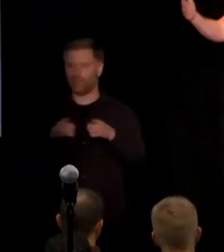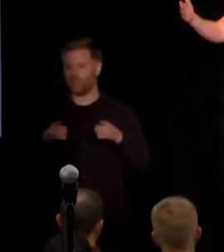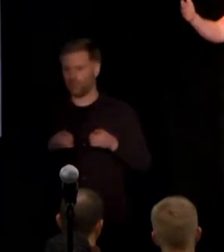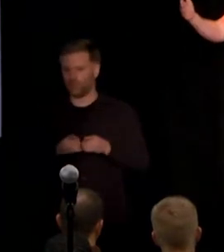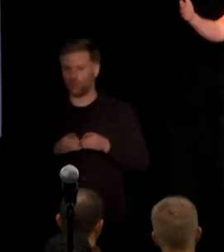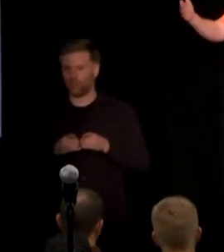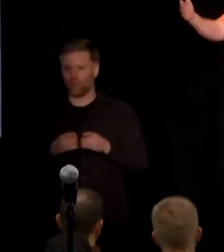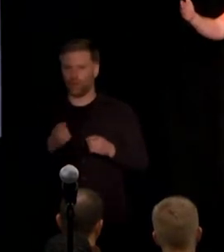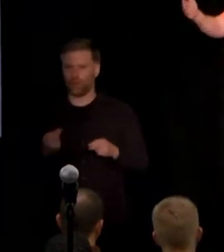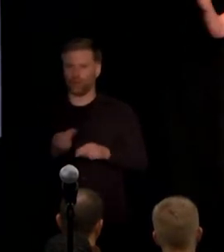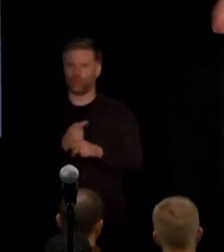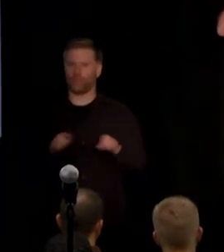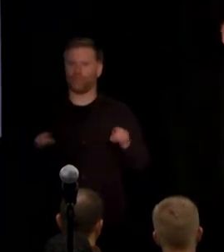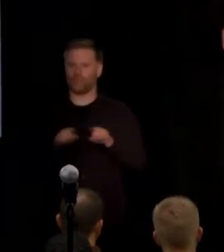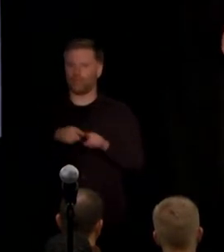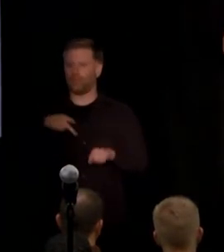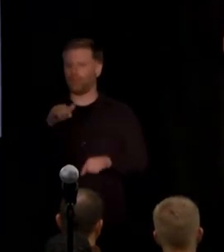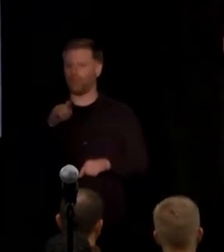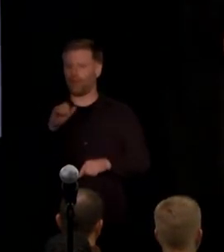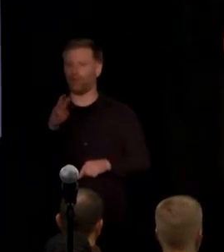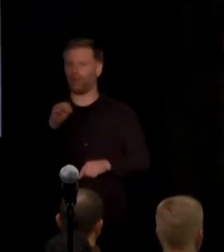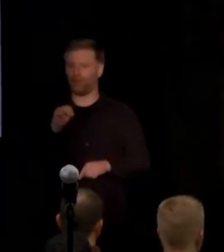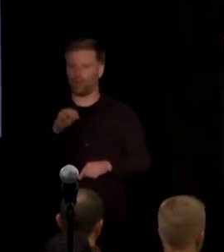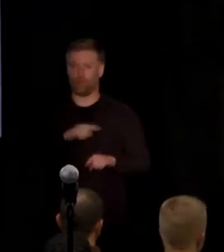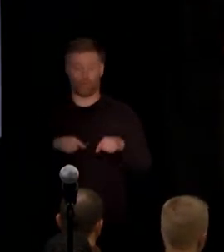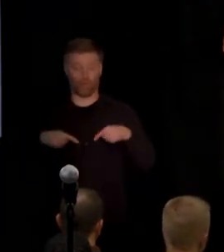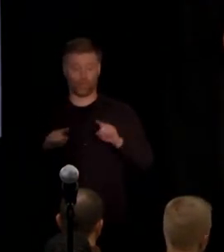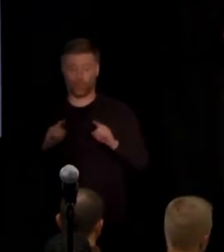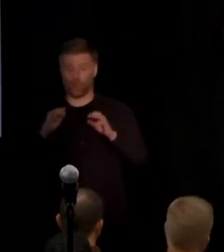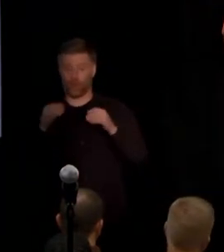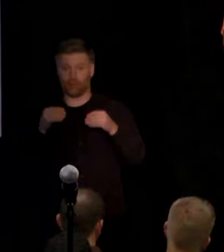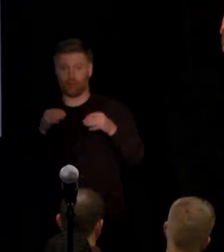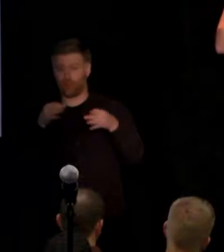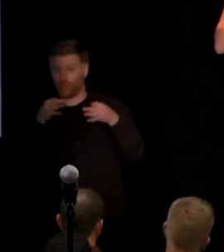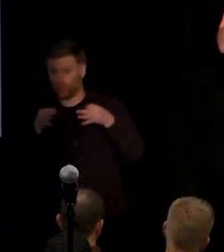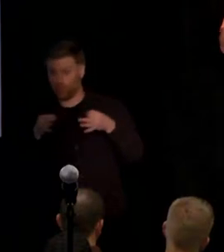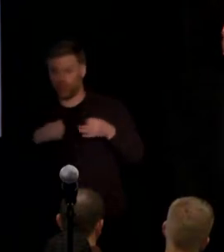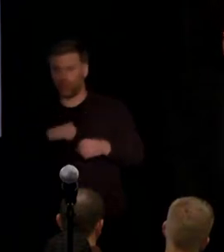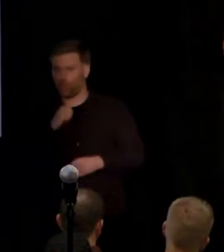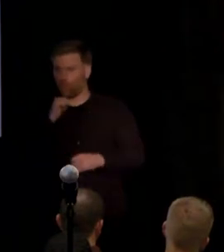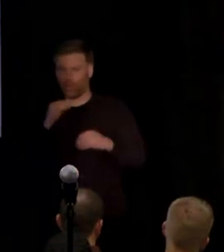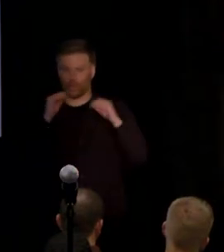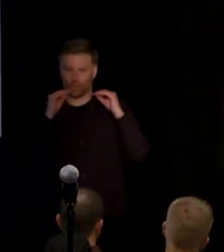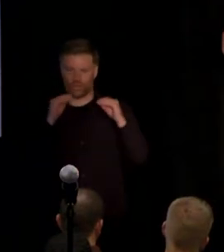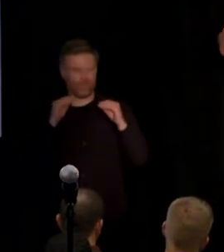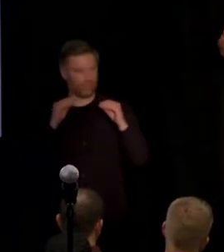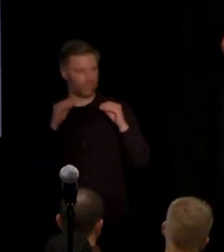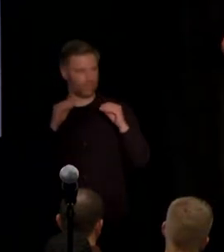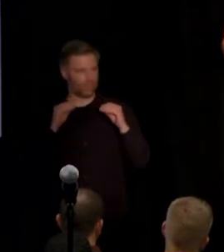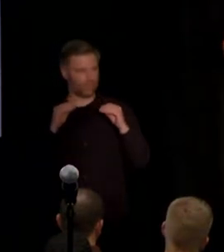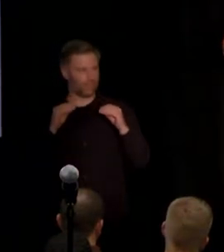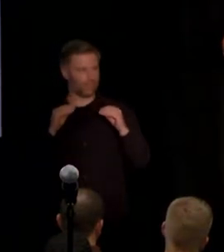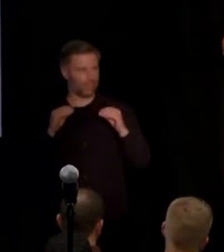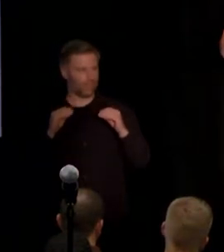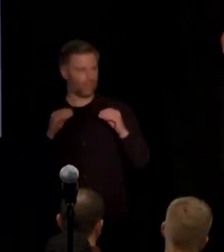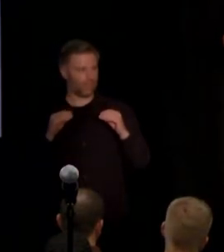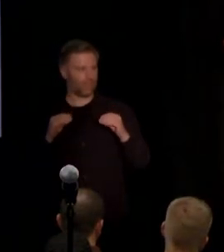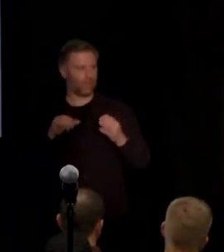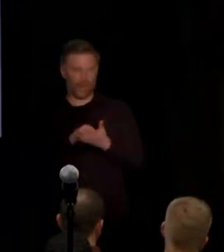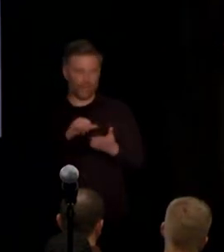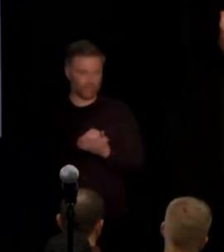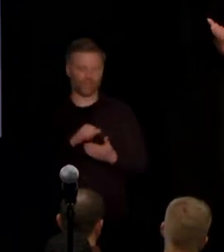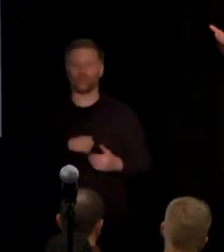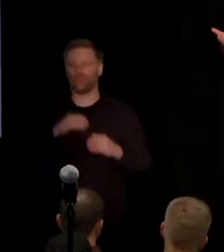same platform. But during our instruction, we don't teach Pages, we teach word processing. We don't teach numbers, we